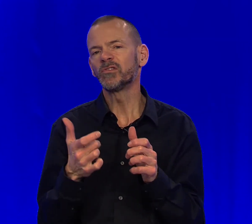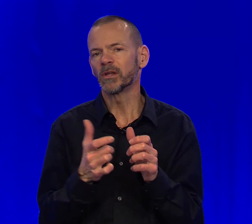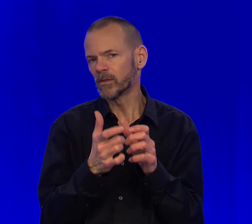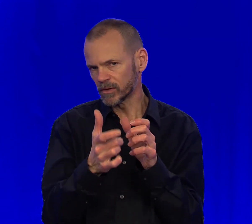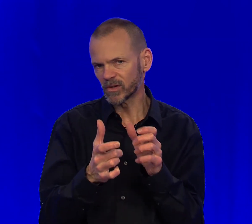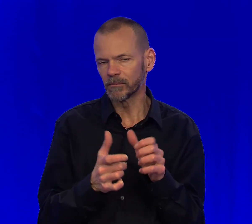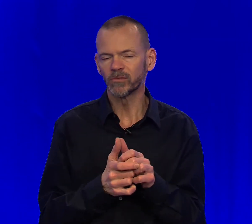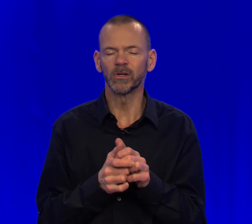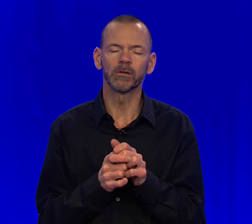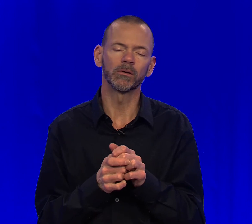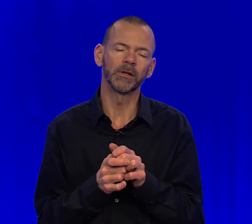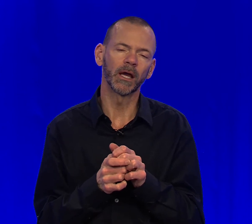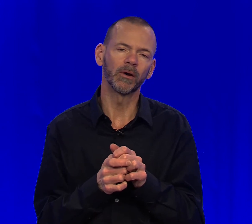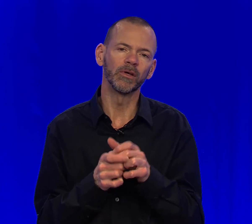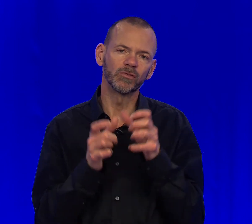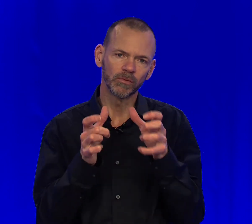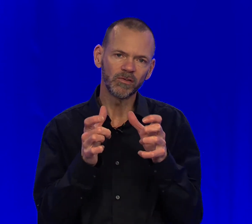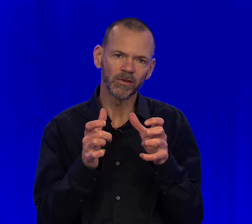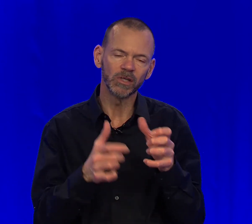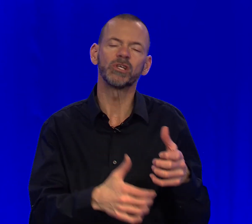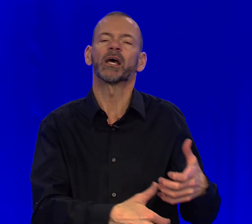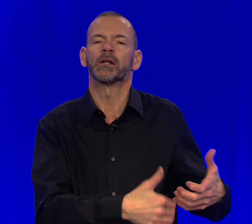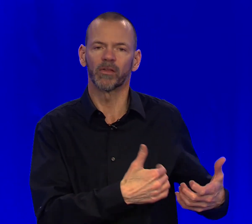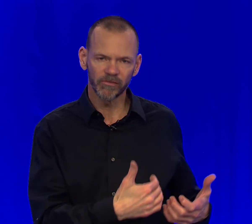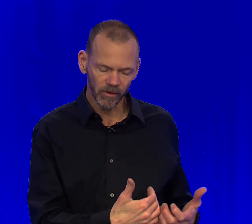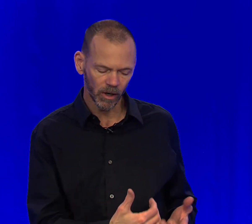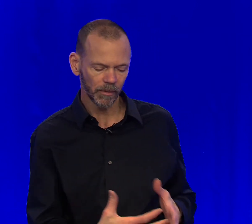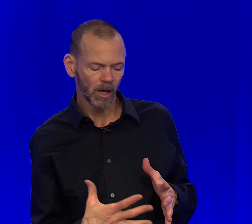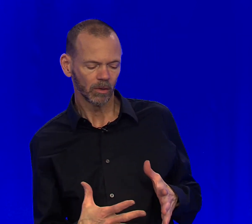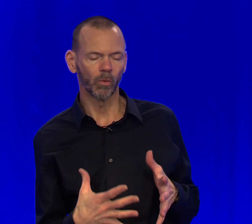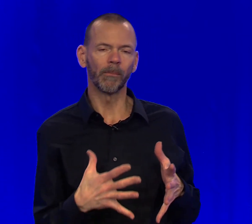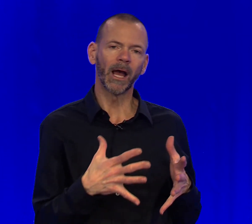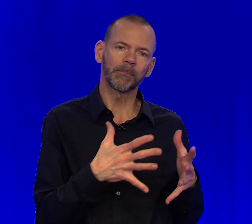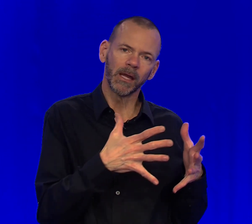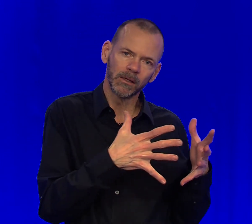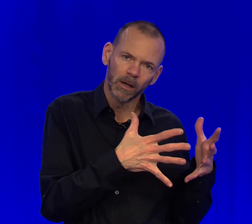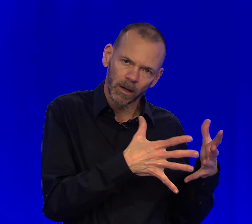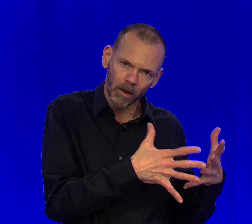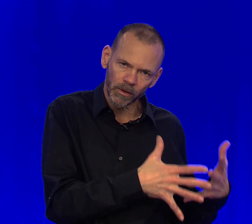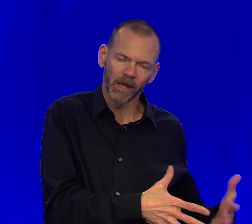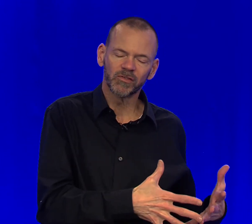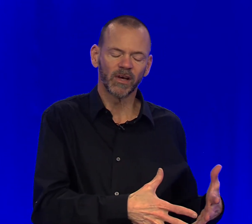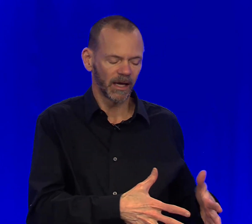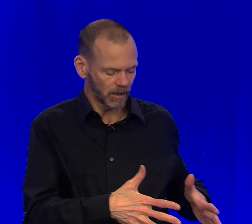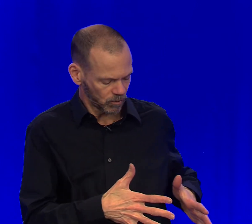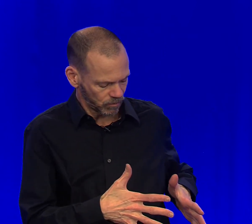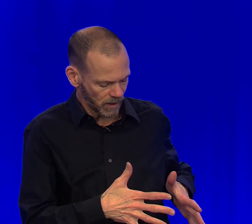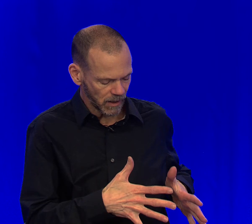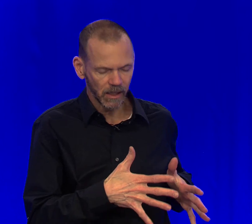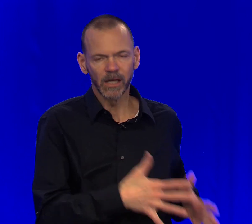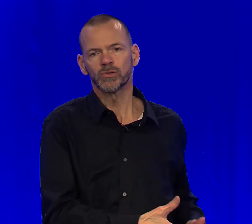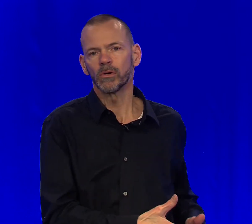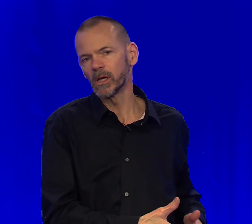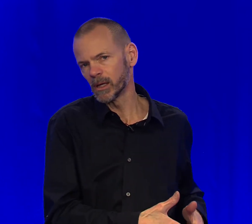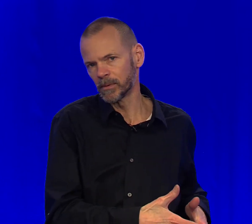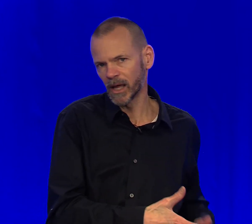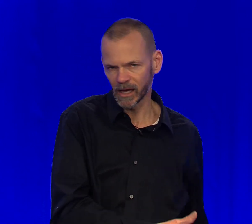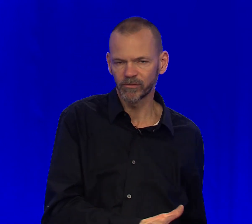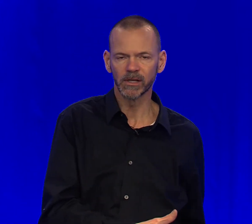Recently, the reason I'm mentioning her now is recently she had another flare-up, lower back pain on the left side that was radiating into her hip and halfway down